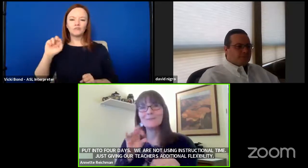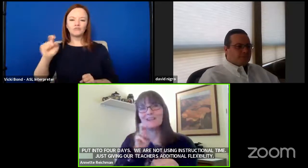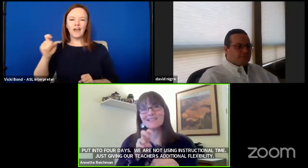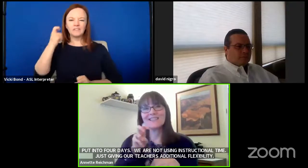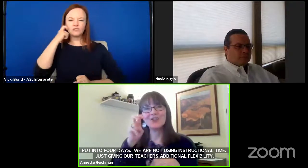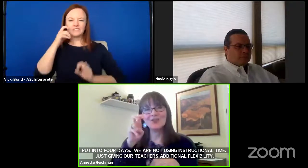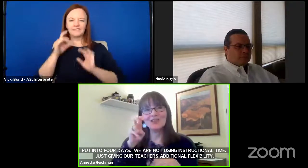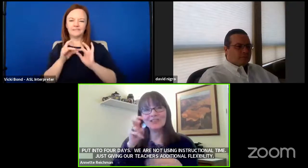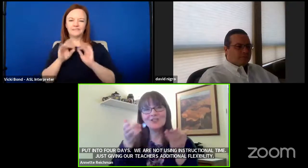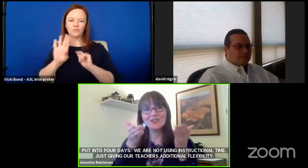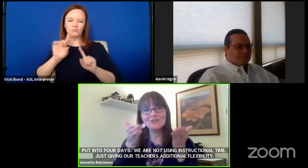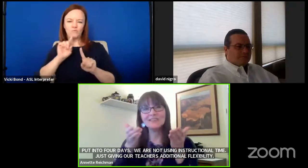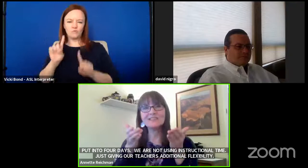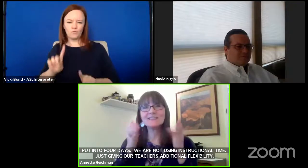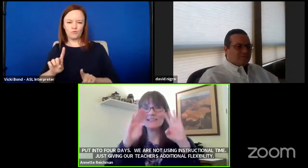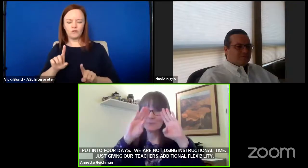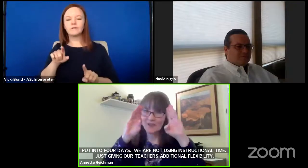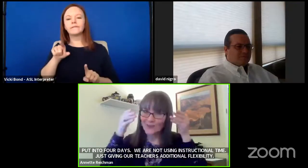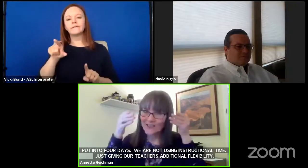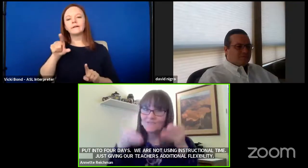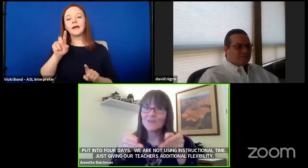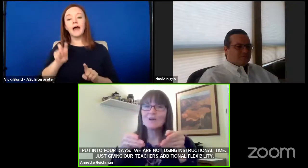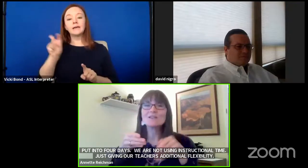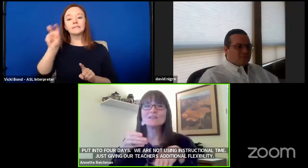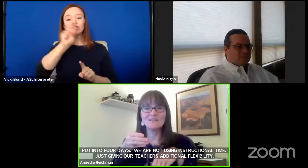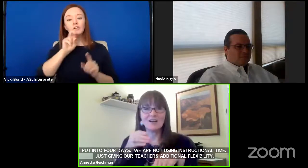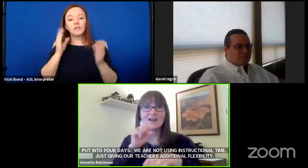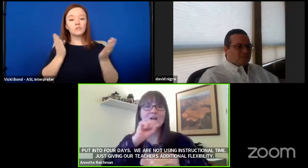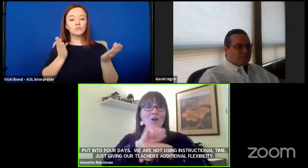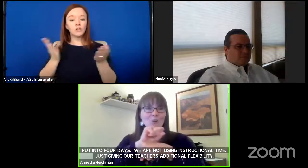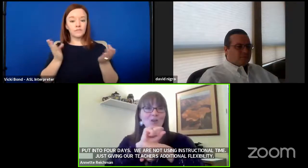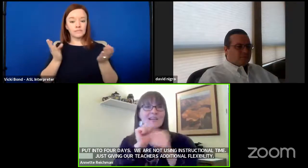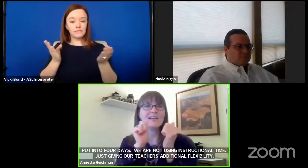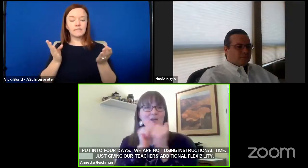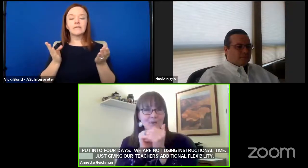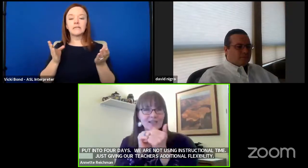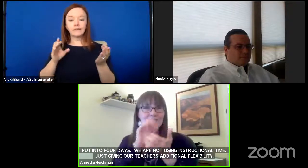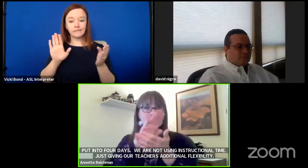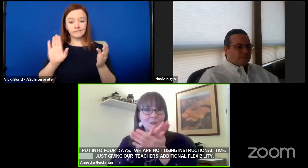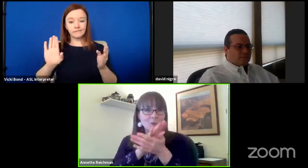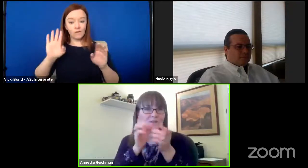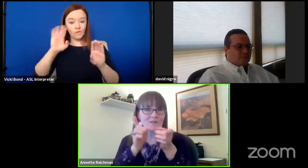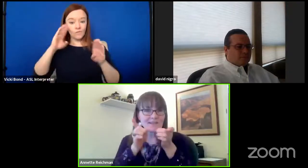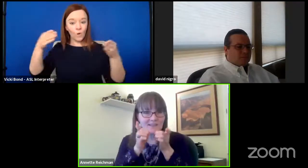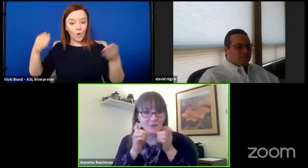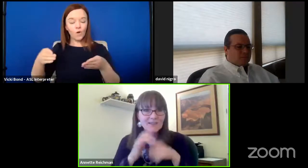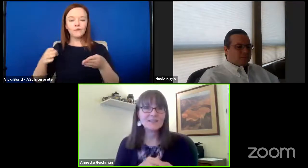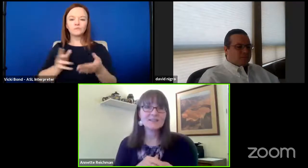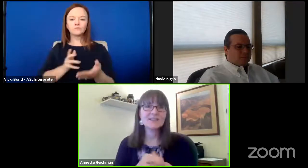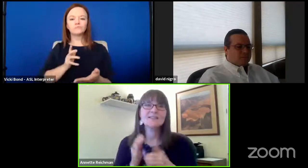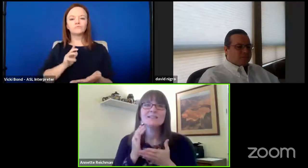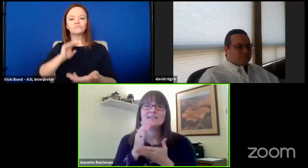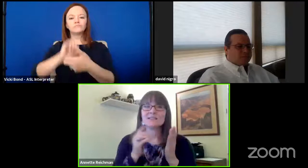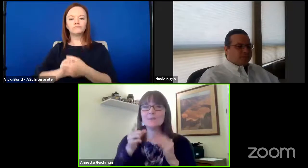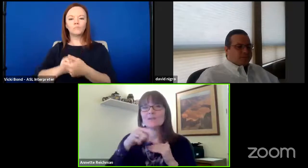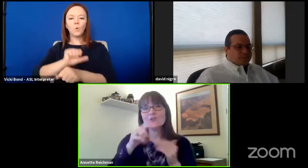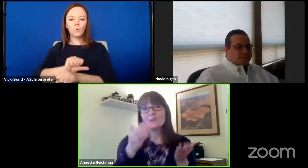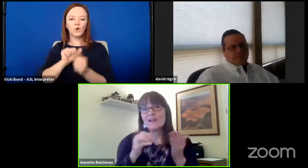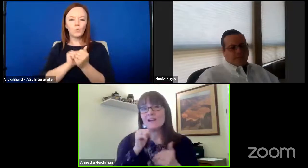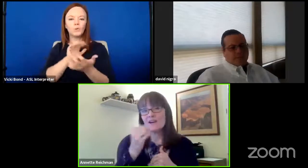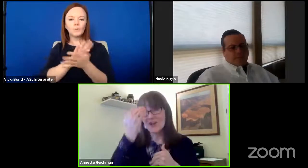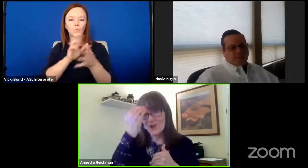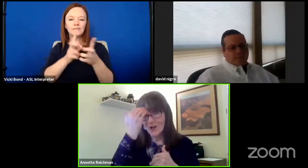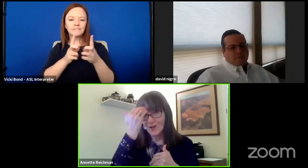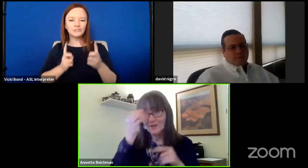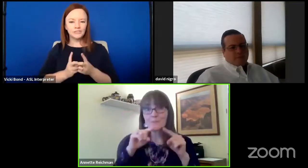this. Itinerant services have been really focused on working with school districts. Some of